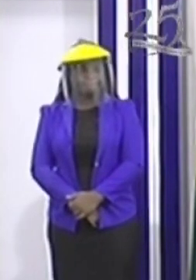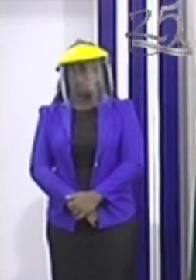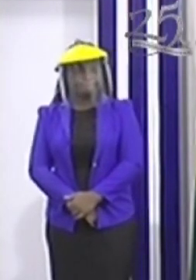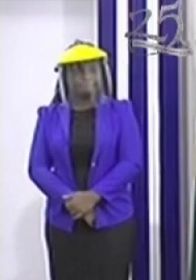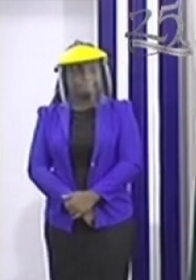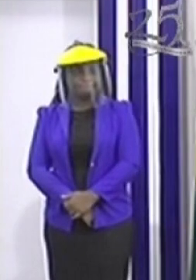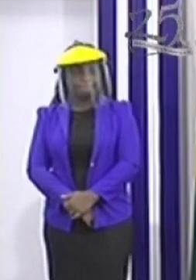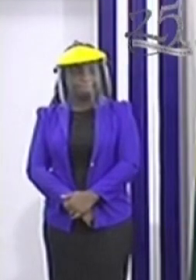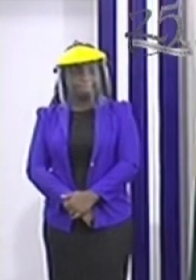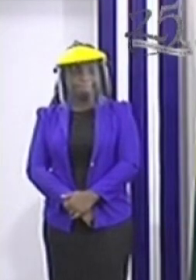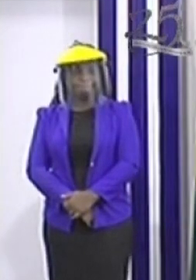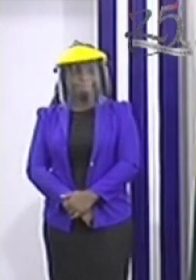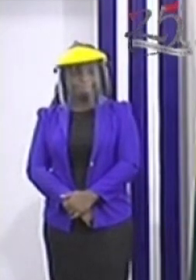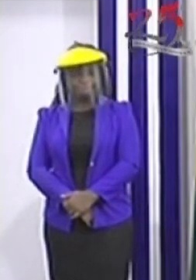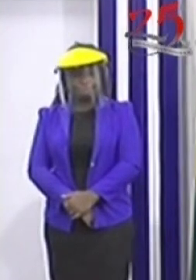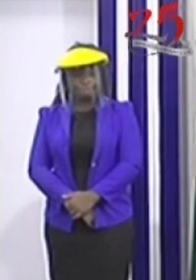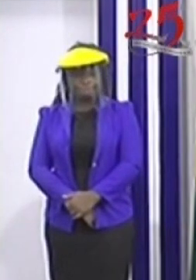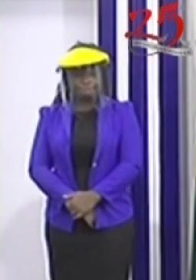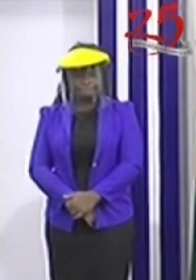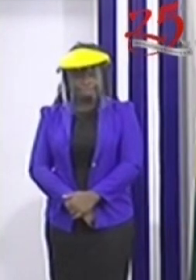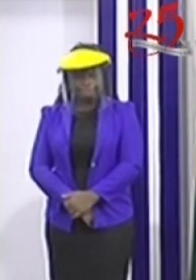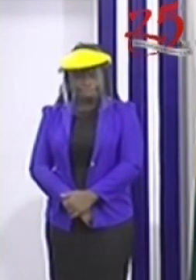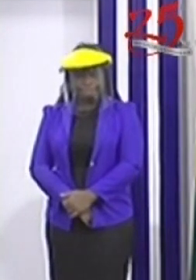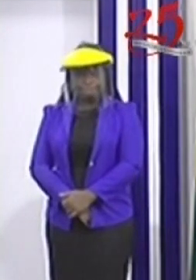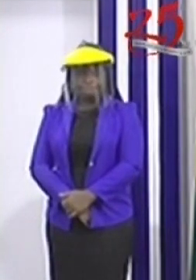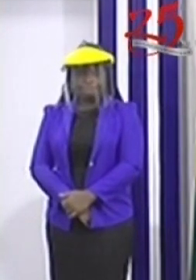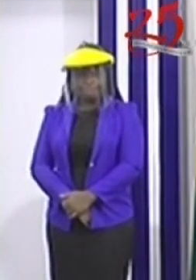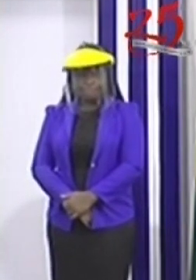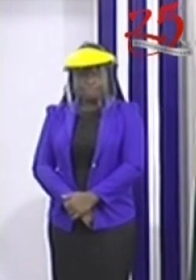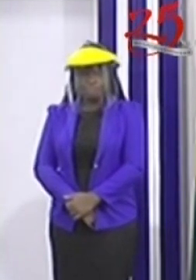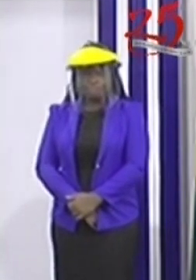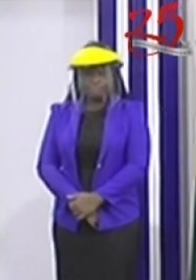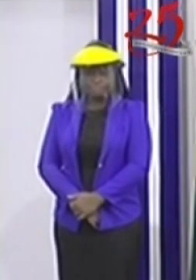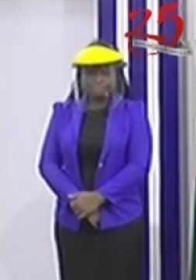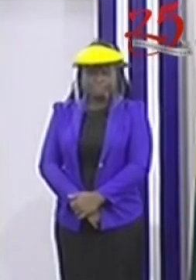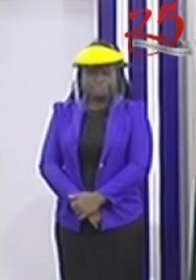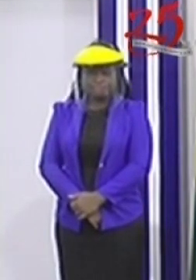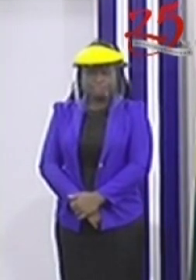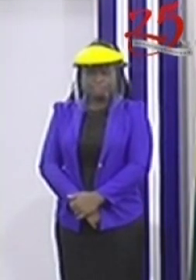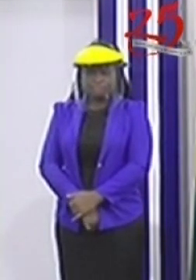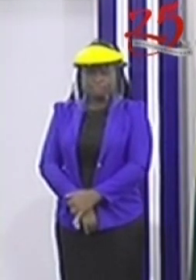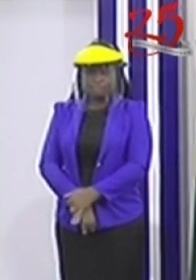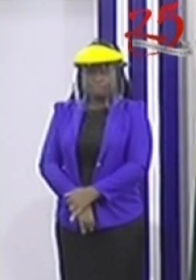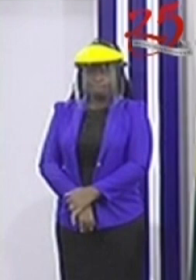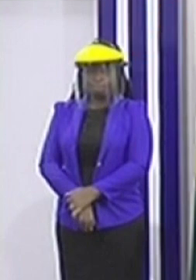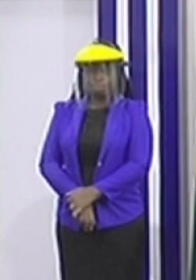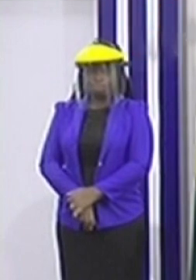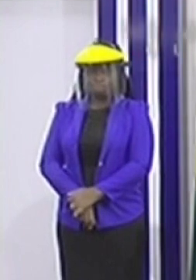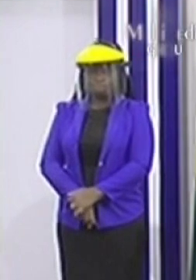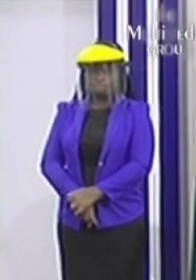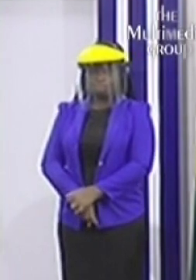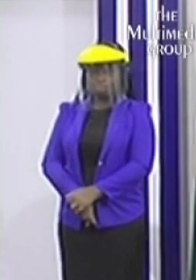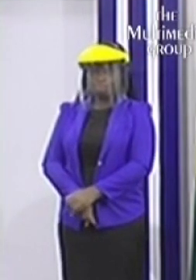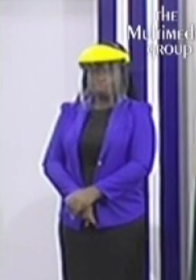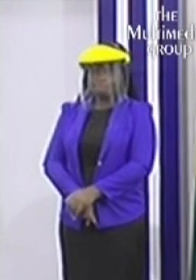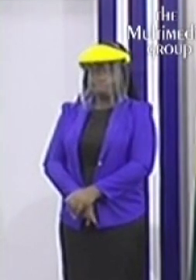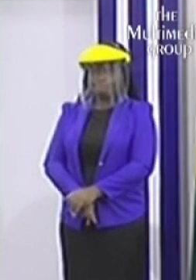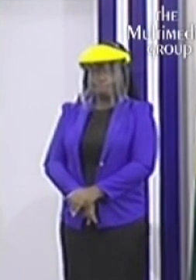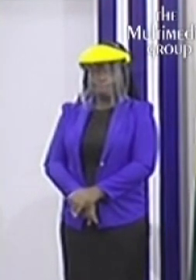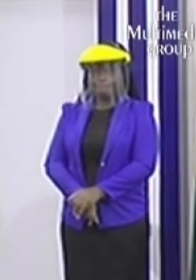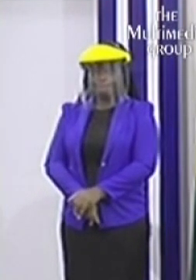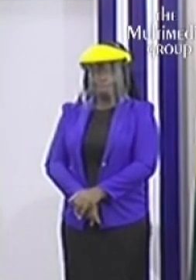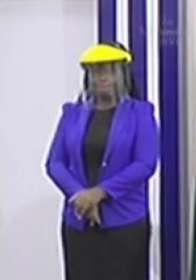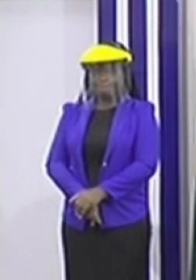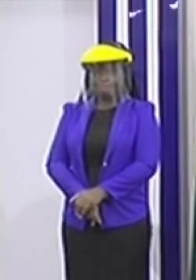are not able to find who test positive. What ways are the Ghana Health Services looking